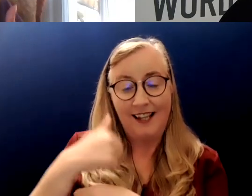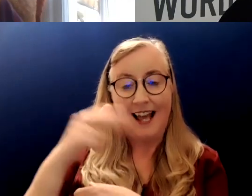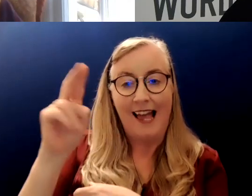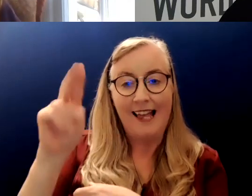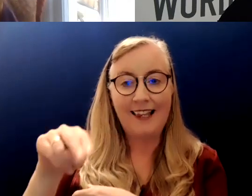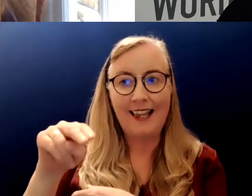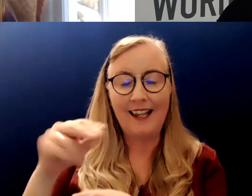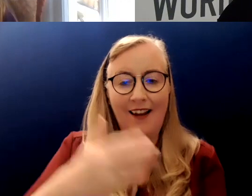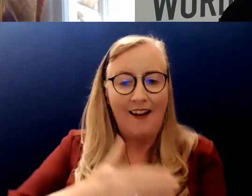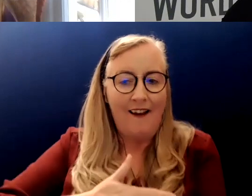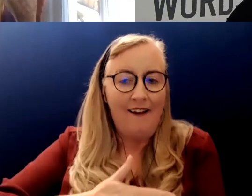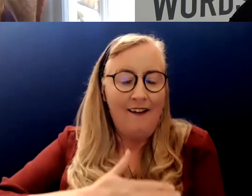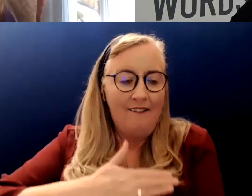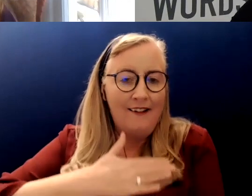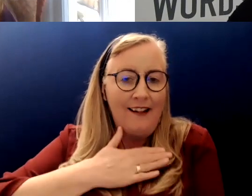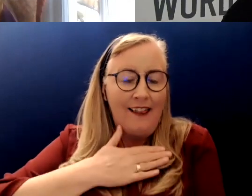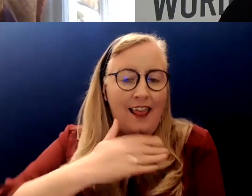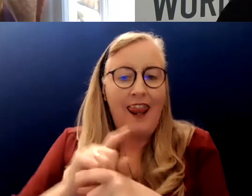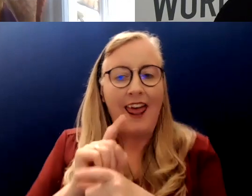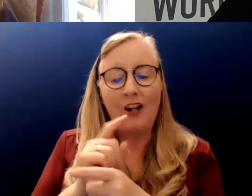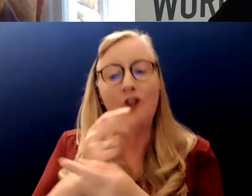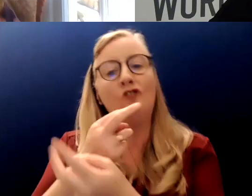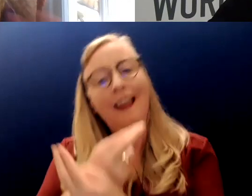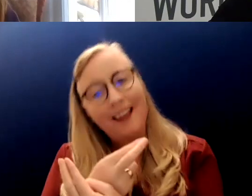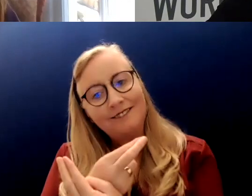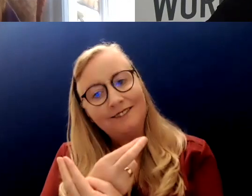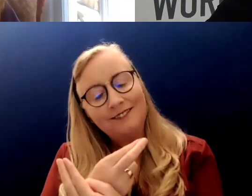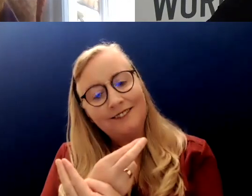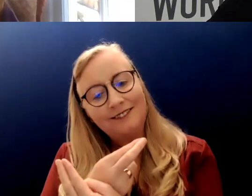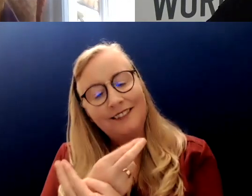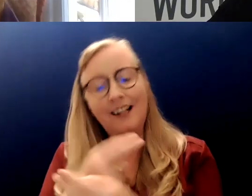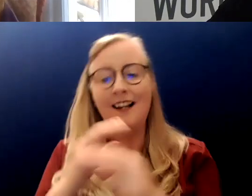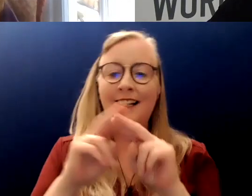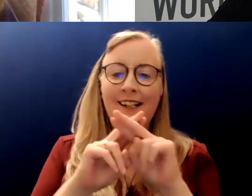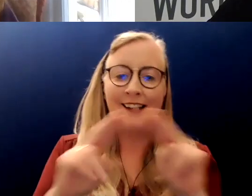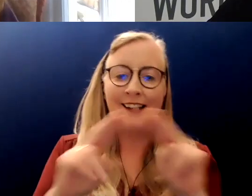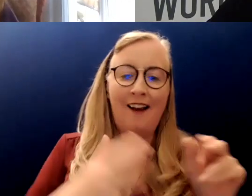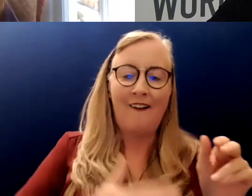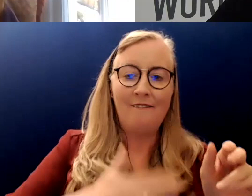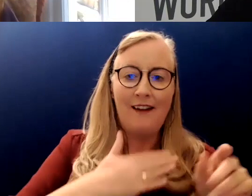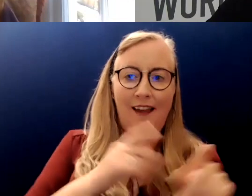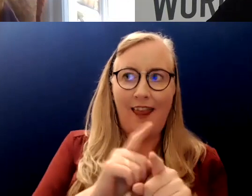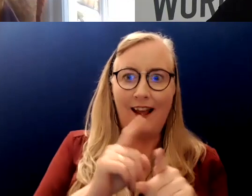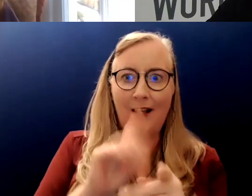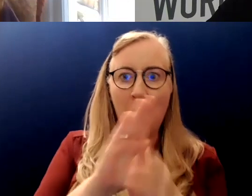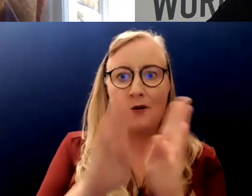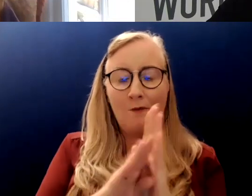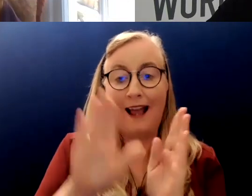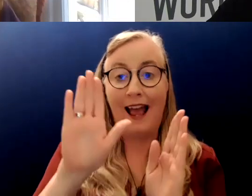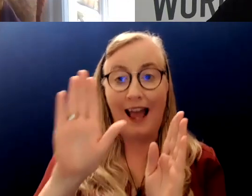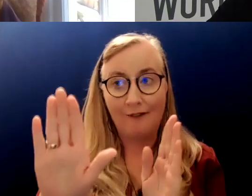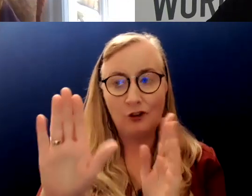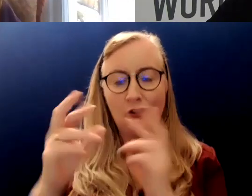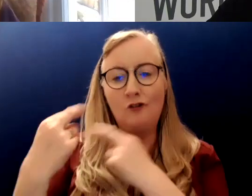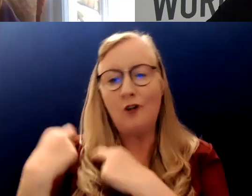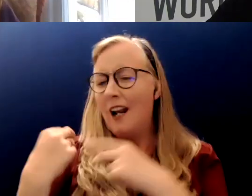feel relaxed and not put in particular roles. And I don't